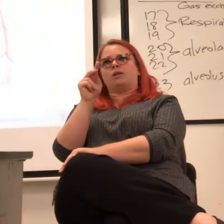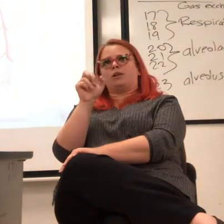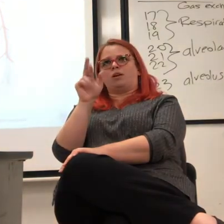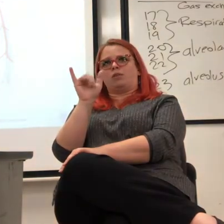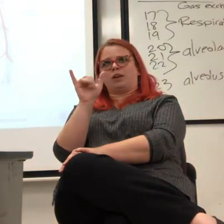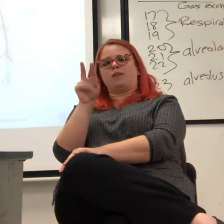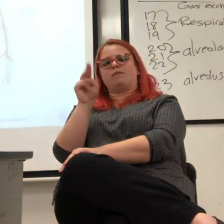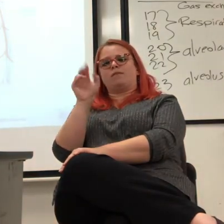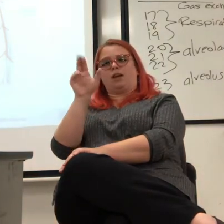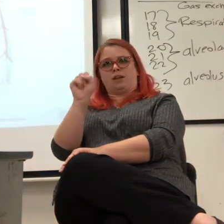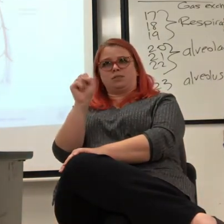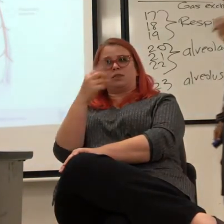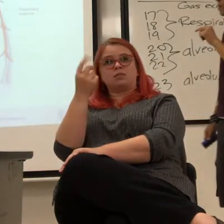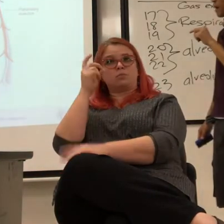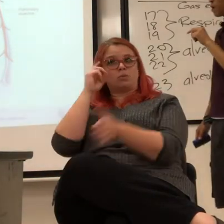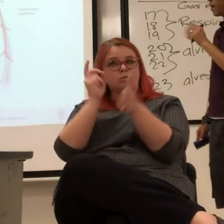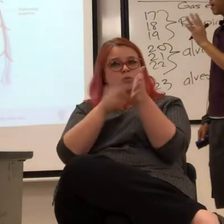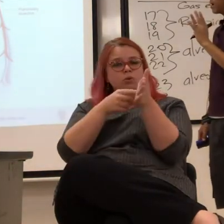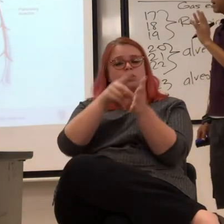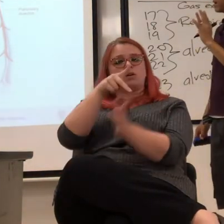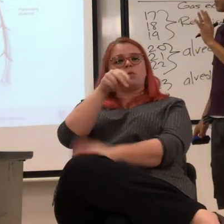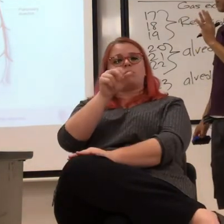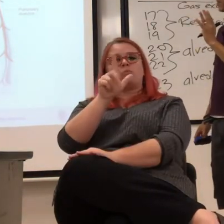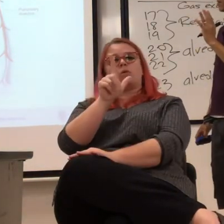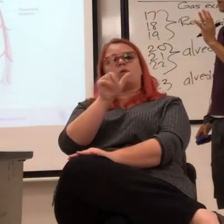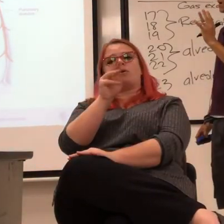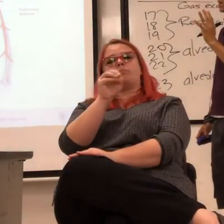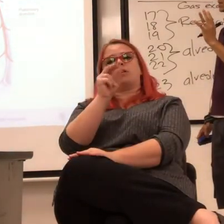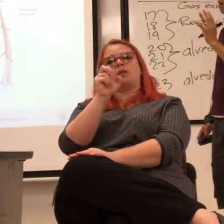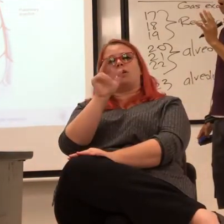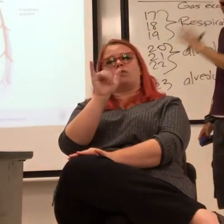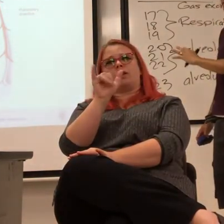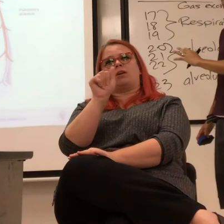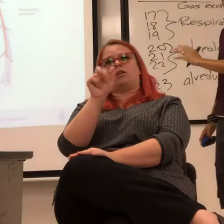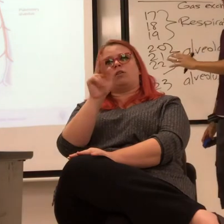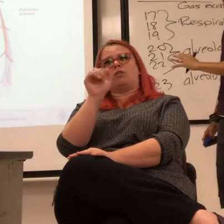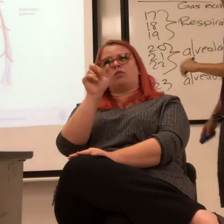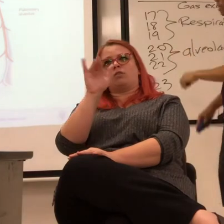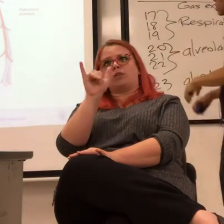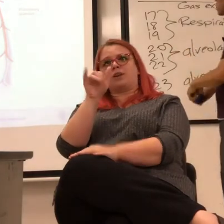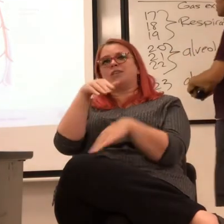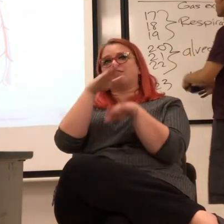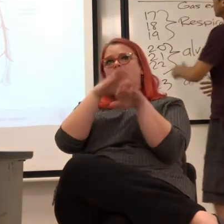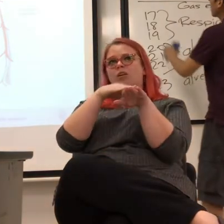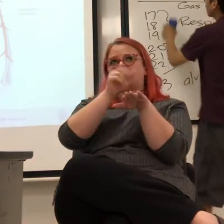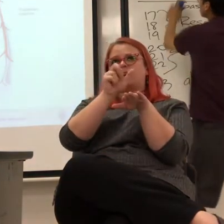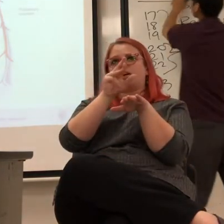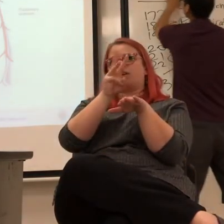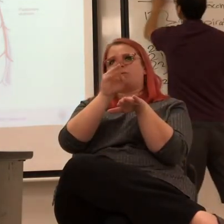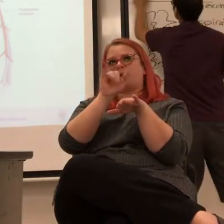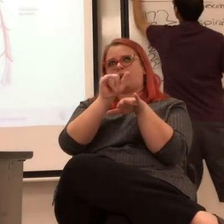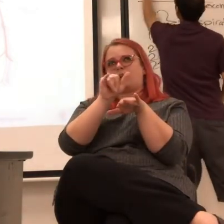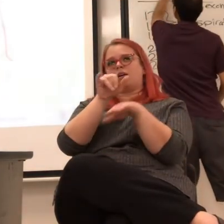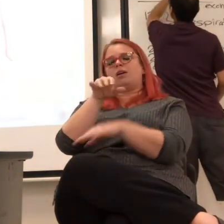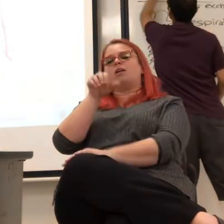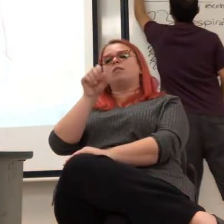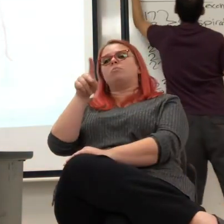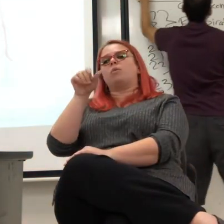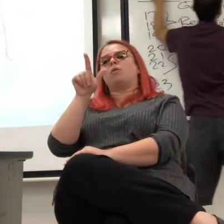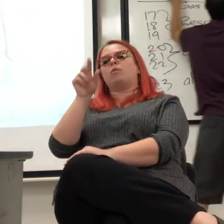The thing to note is the pulmonary artery is on the airway. The pulmonary vein is off the airway.